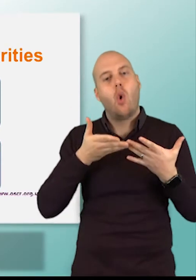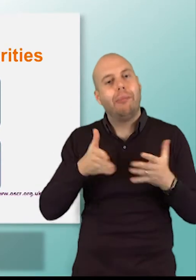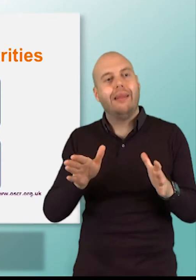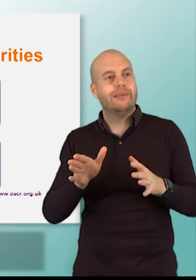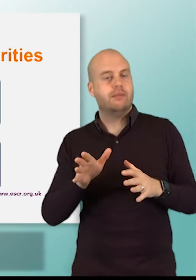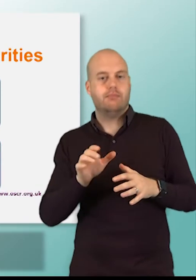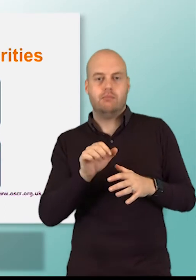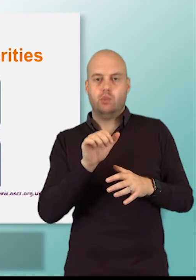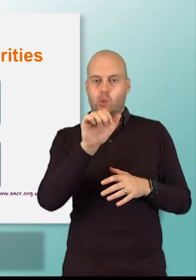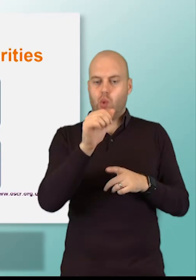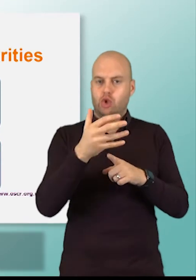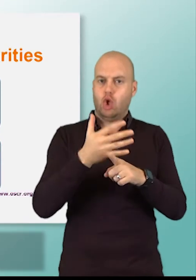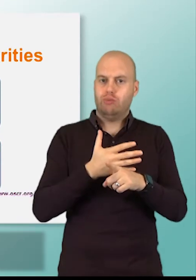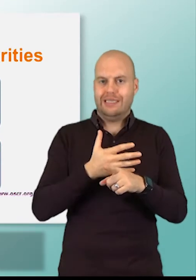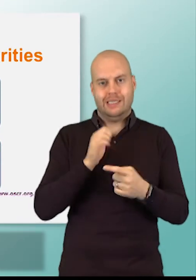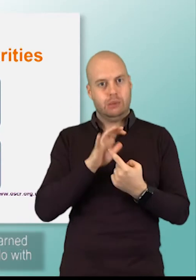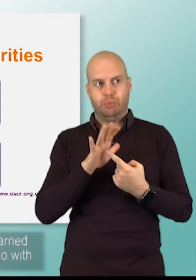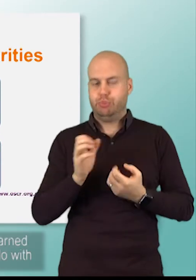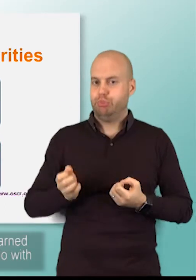hear a bit more about that, I'm sure, later.